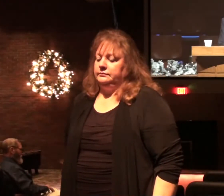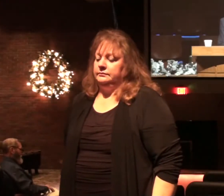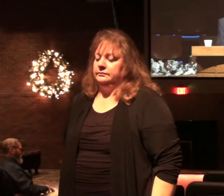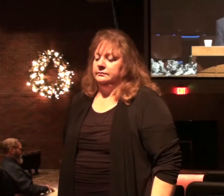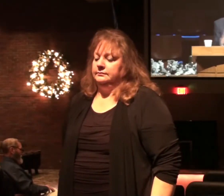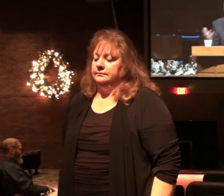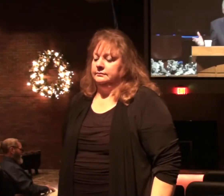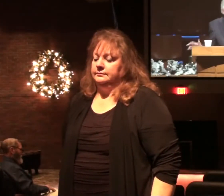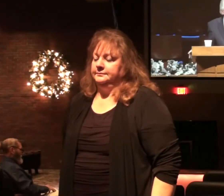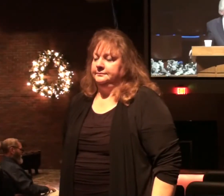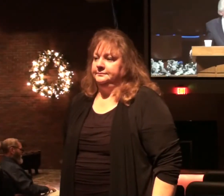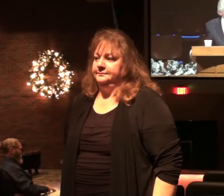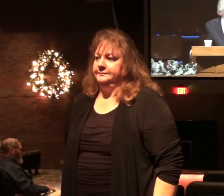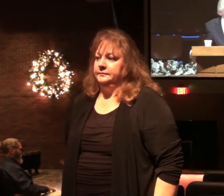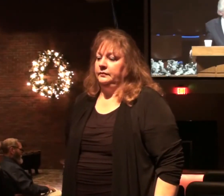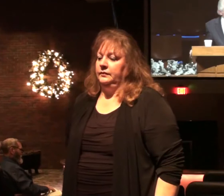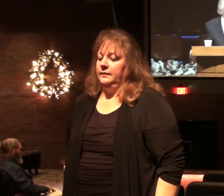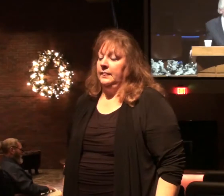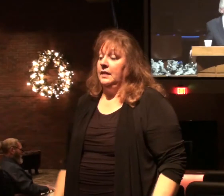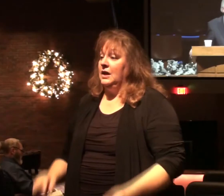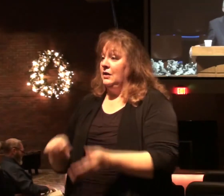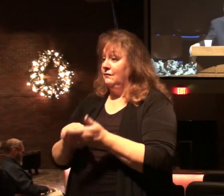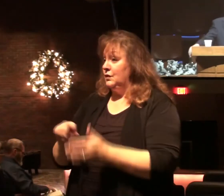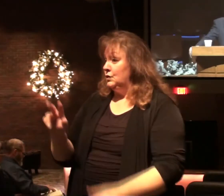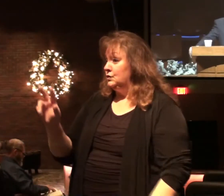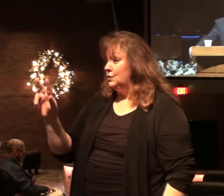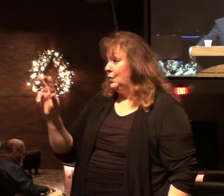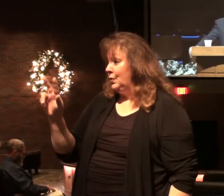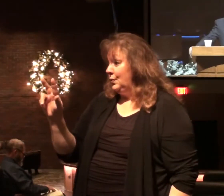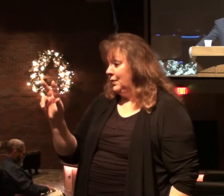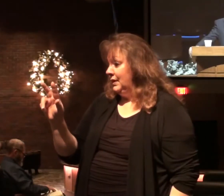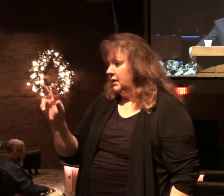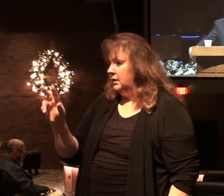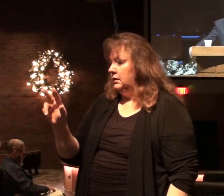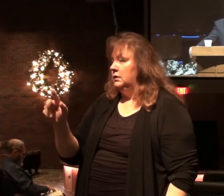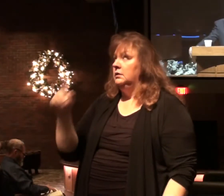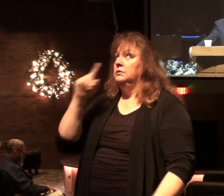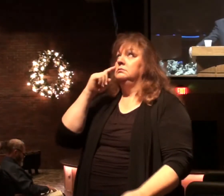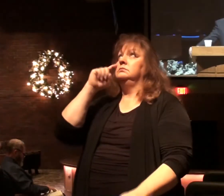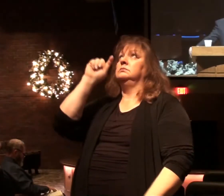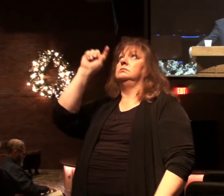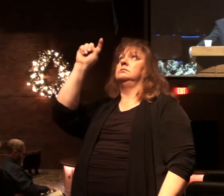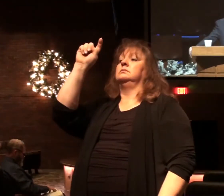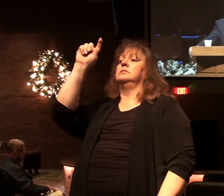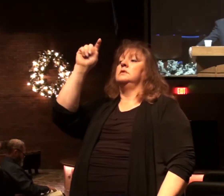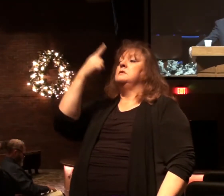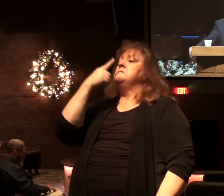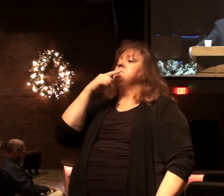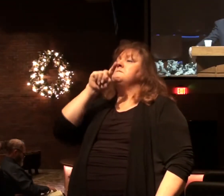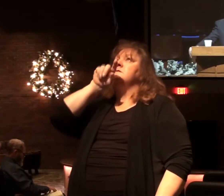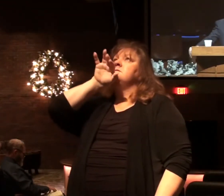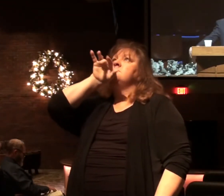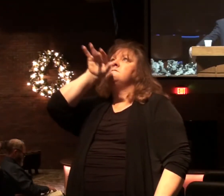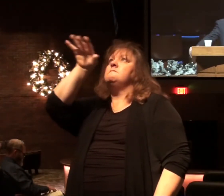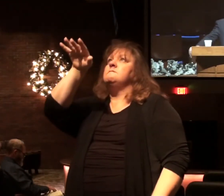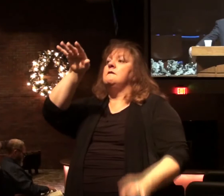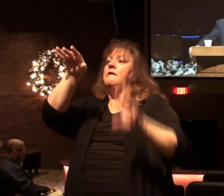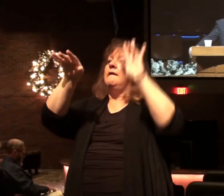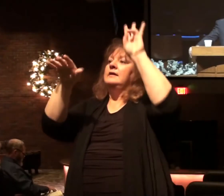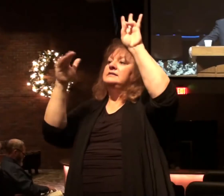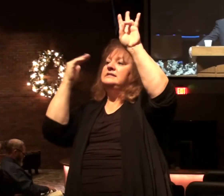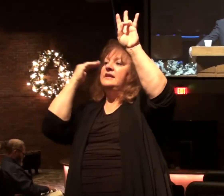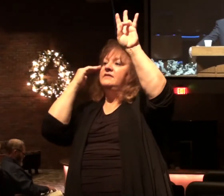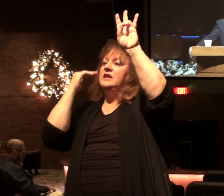Now, we went through all this because verse 3 says what? Another sign appeared in heaven. Behold, a great red dragon having 7